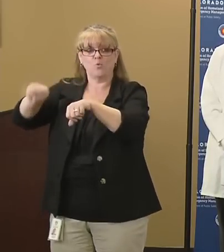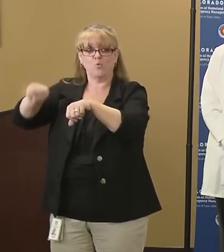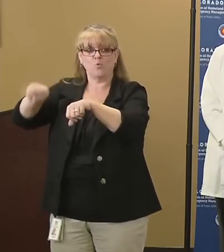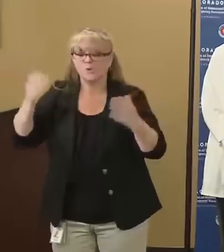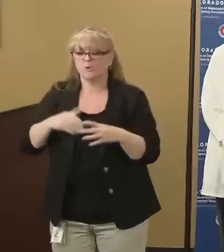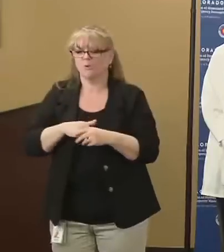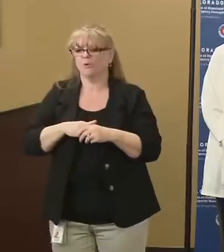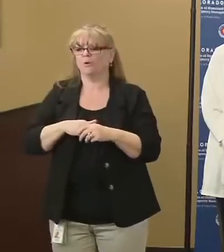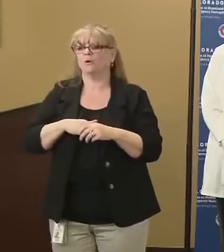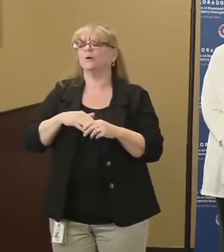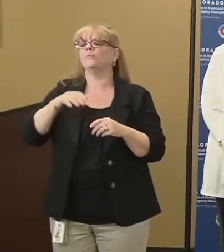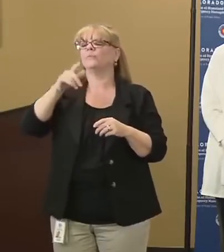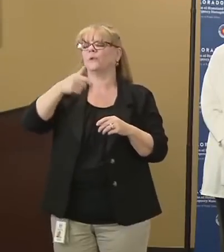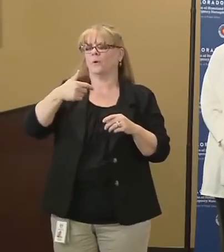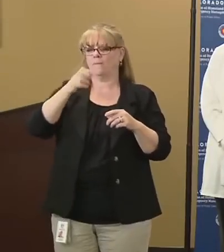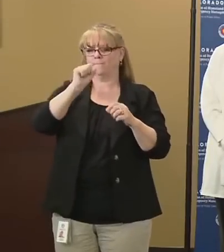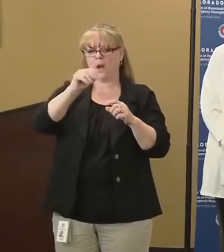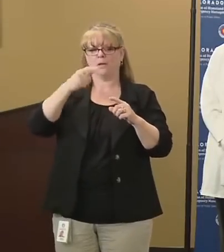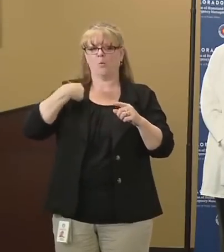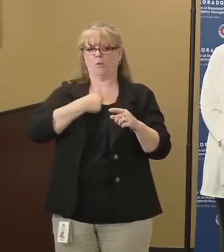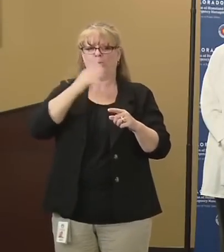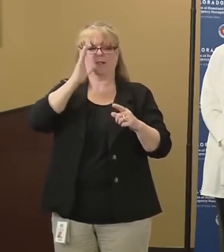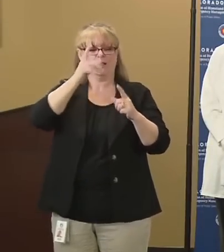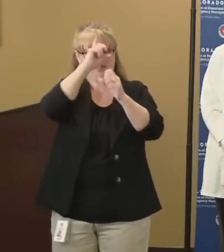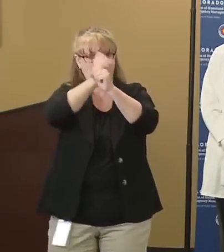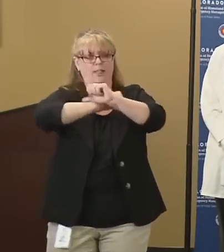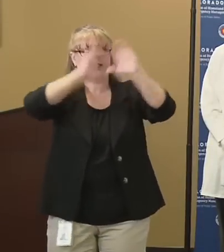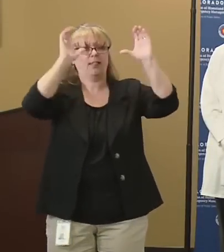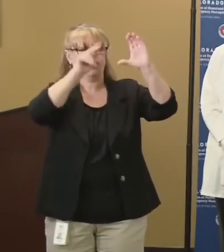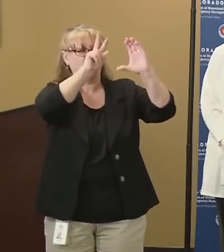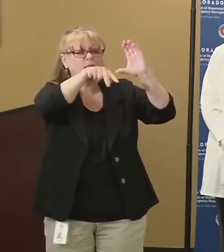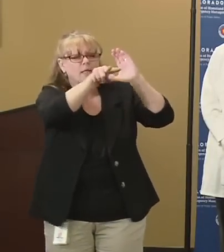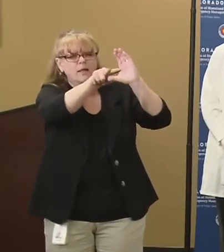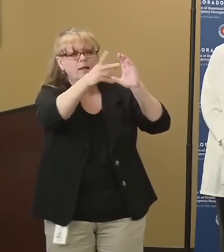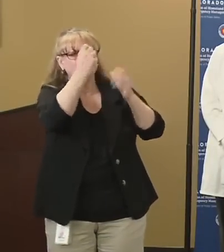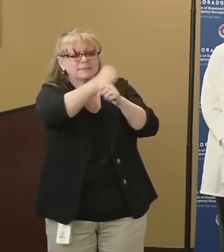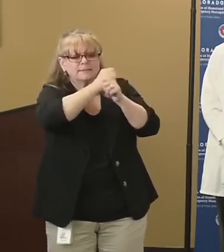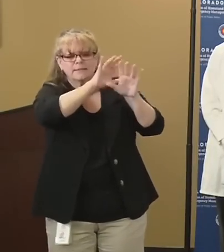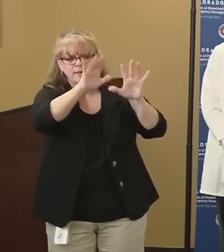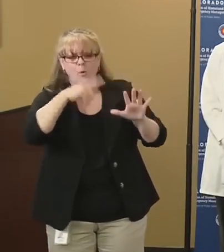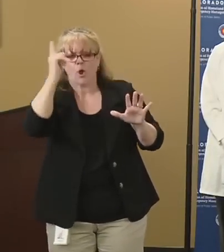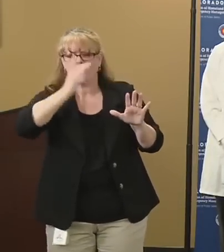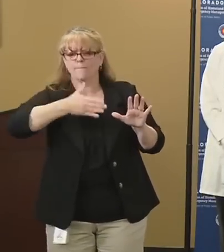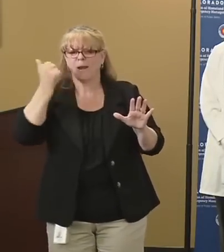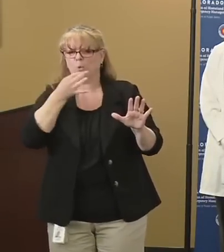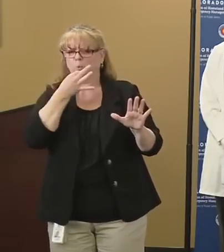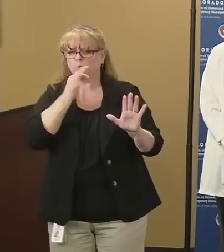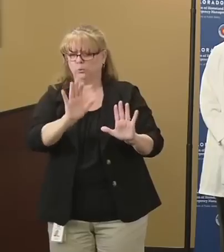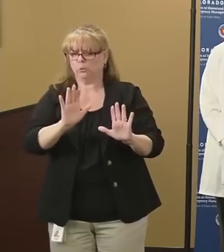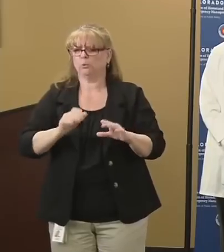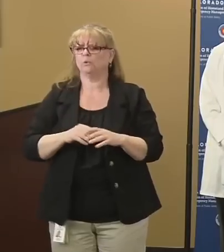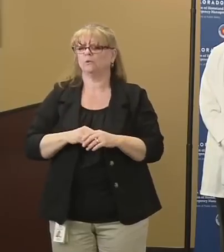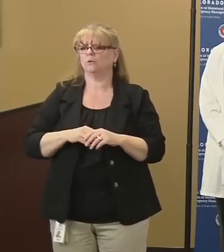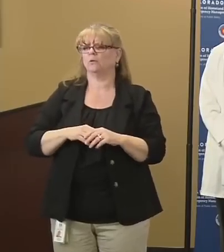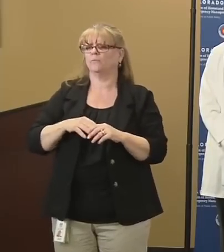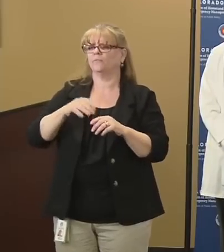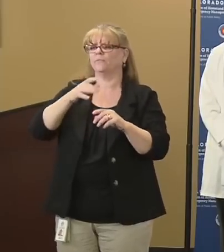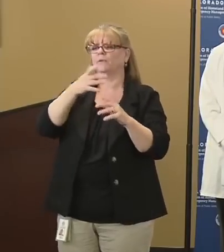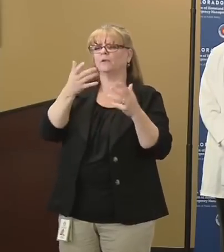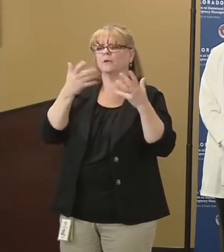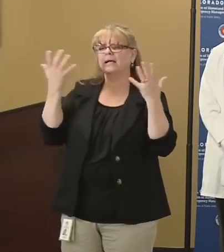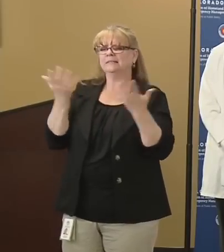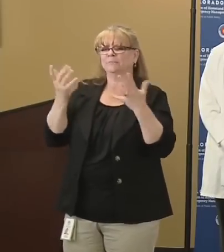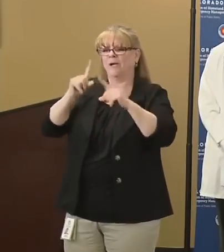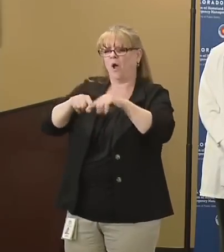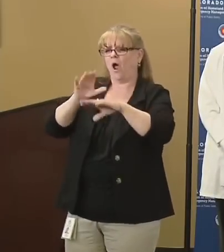in that environment. But it all depends on the effectiveness of how these measures are taking in squashing the spread of